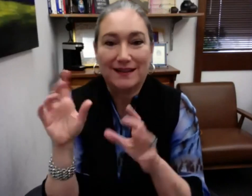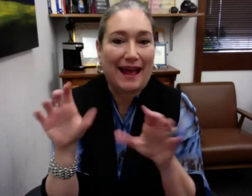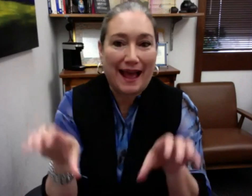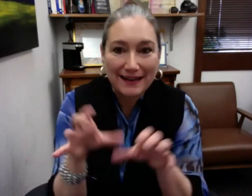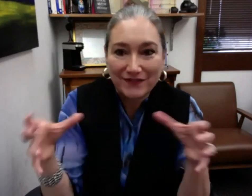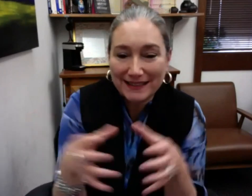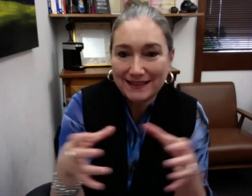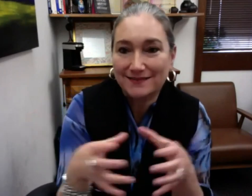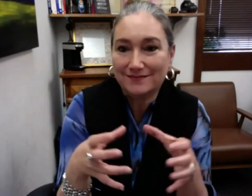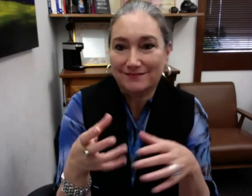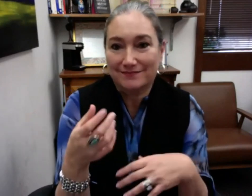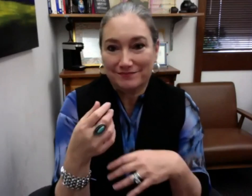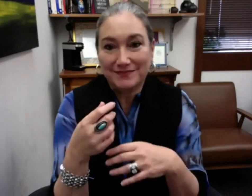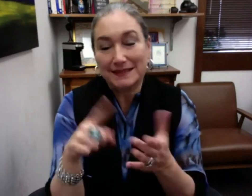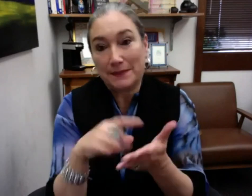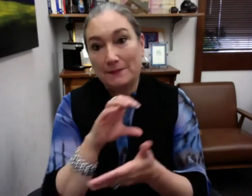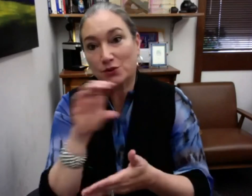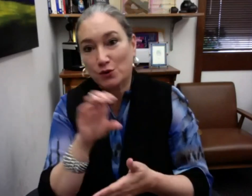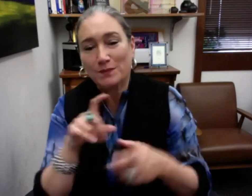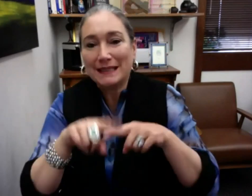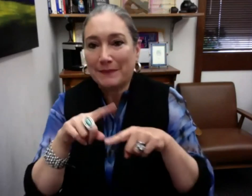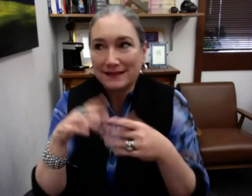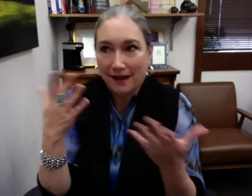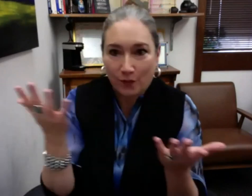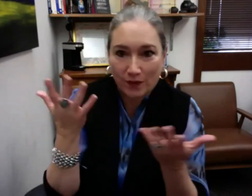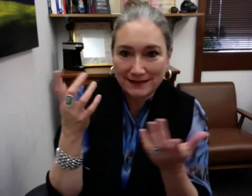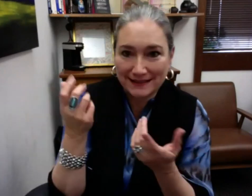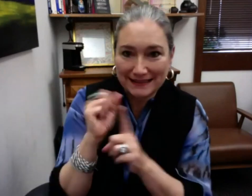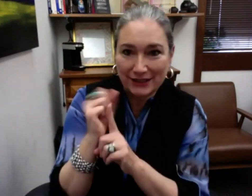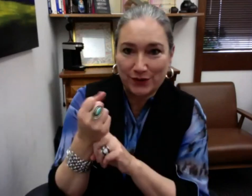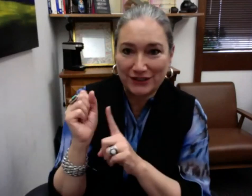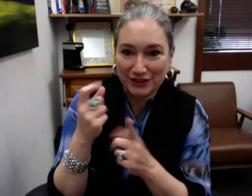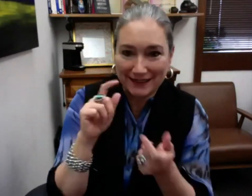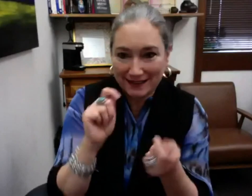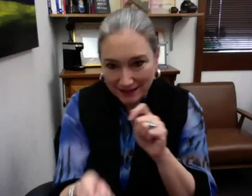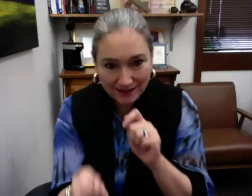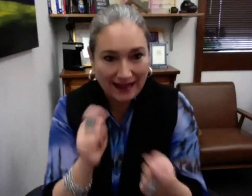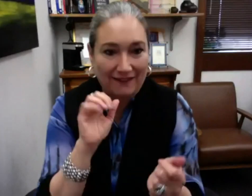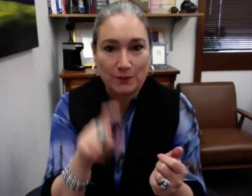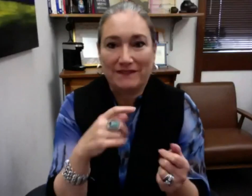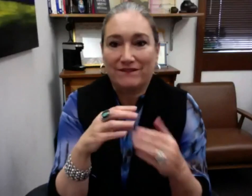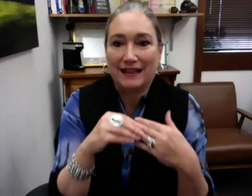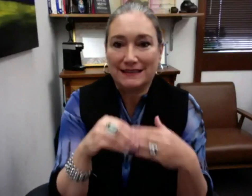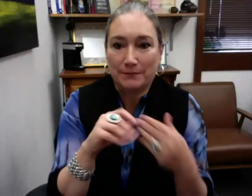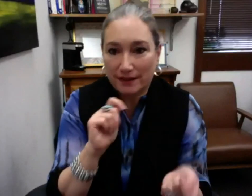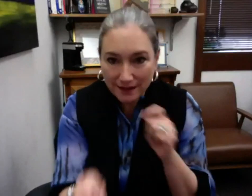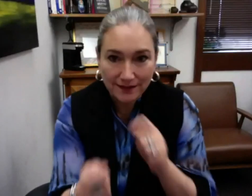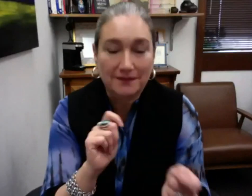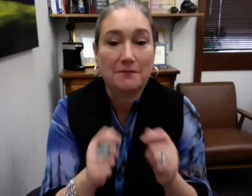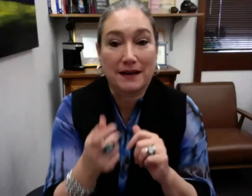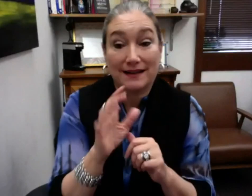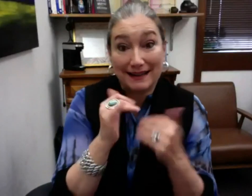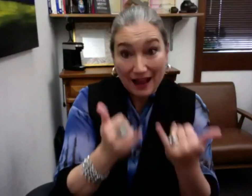So they can go to homes, they can host activities, sometimes it's via Zoom, just depending on what the situation is,